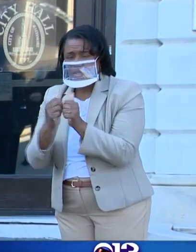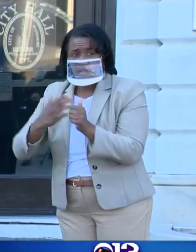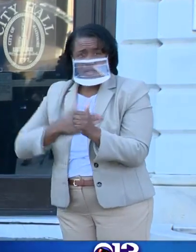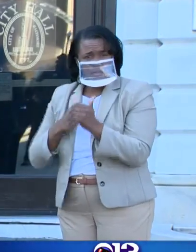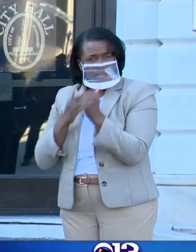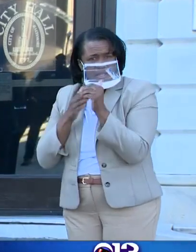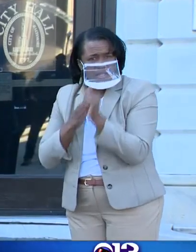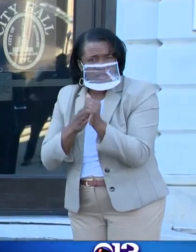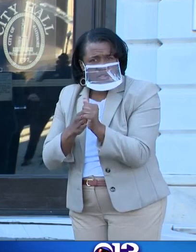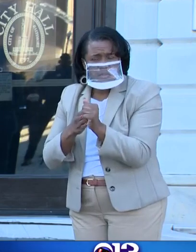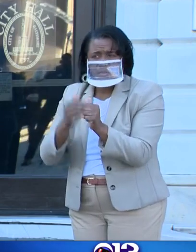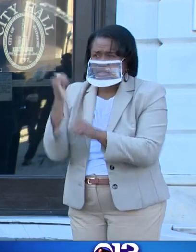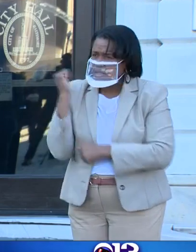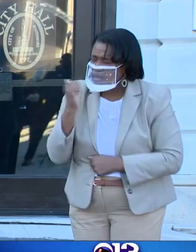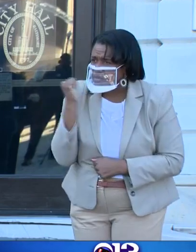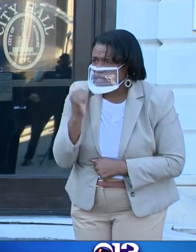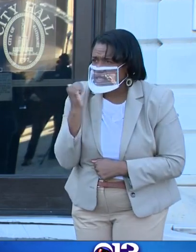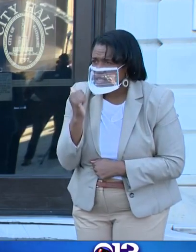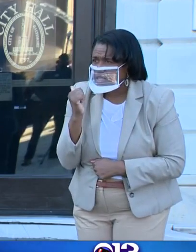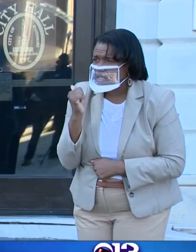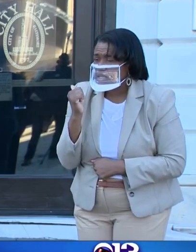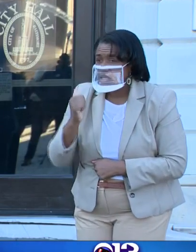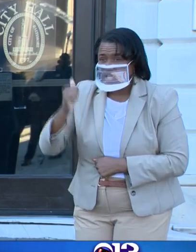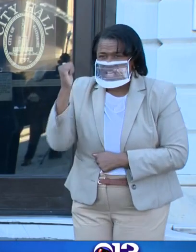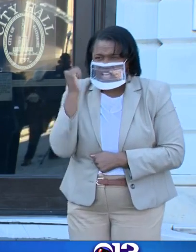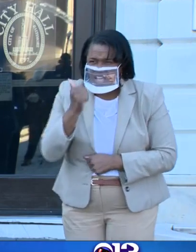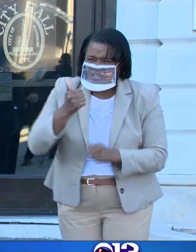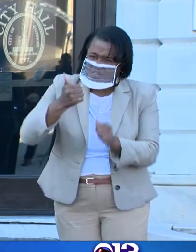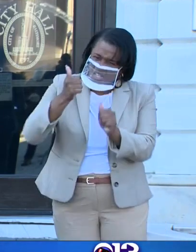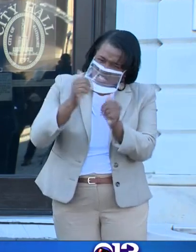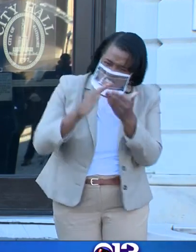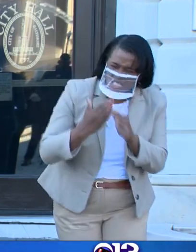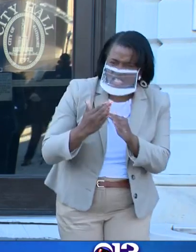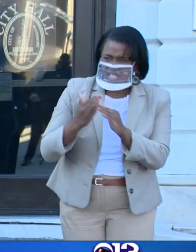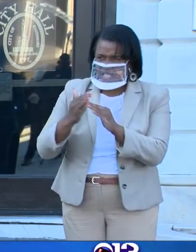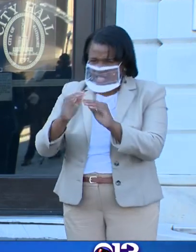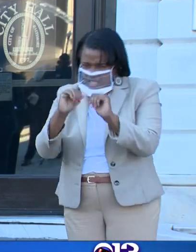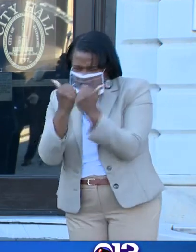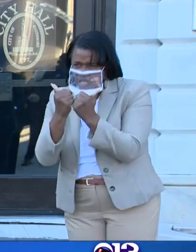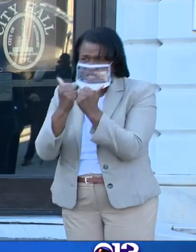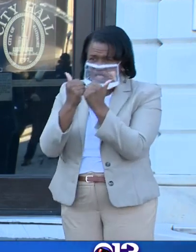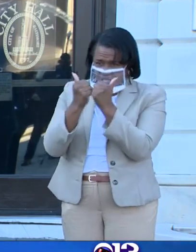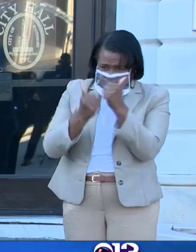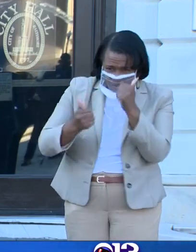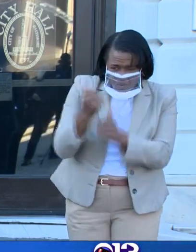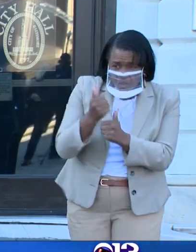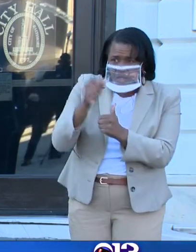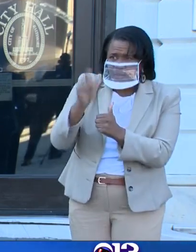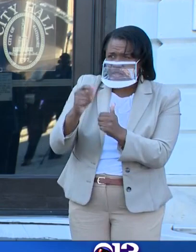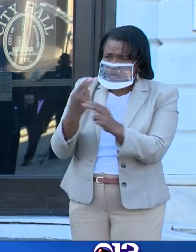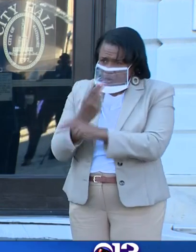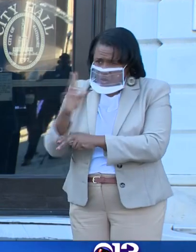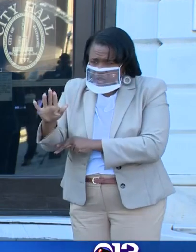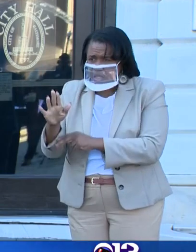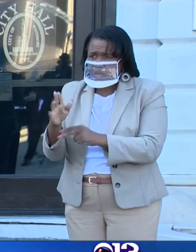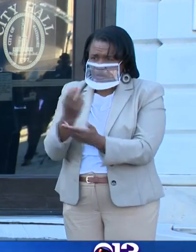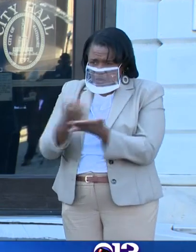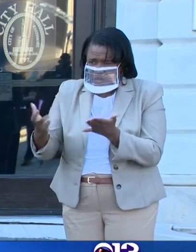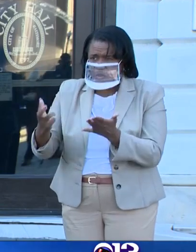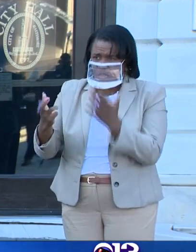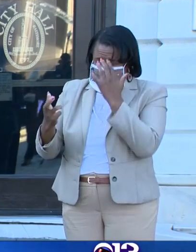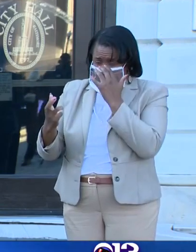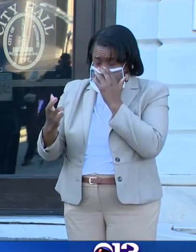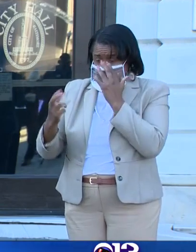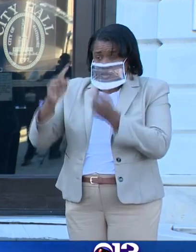leadership, every day, every city agency head must use their resources to reduce murders and build